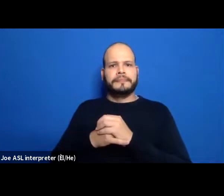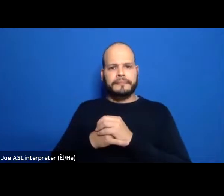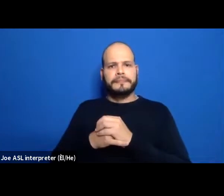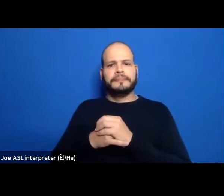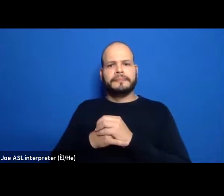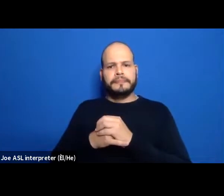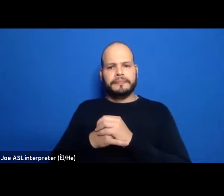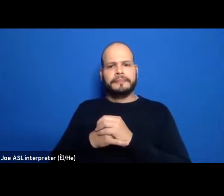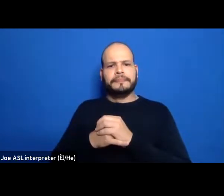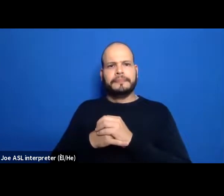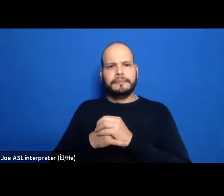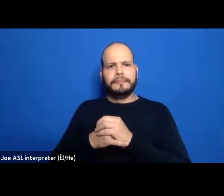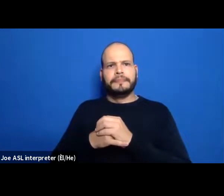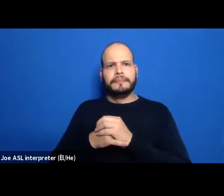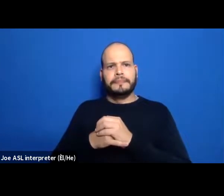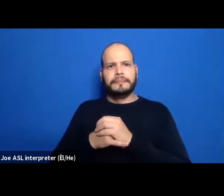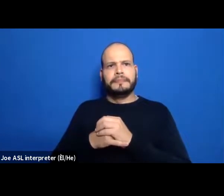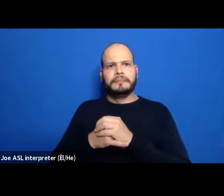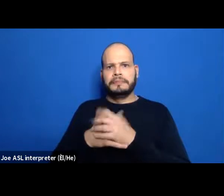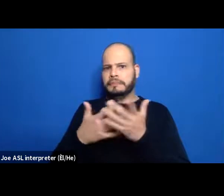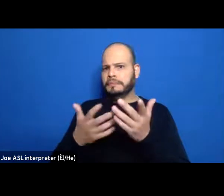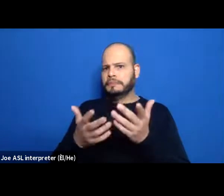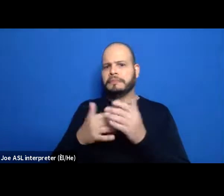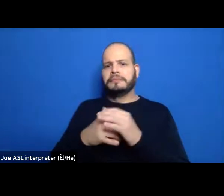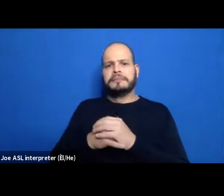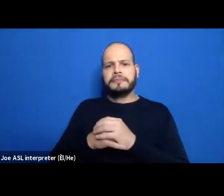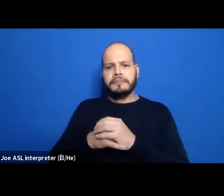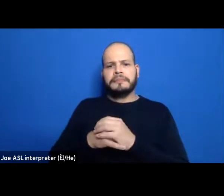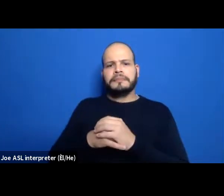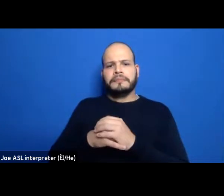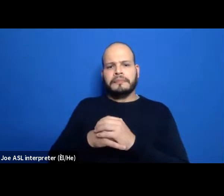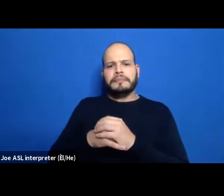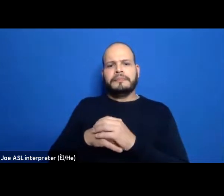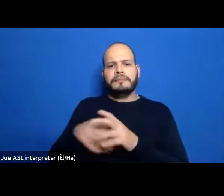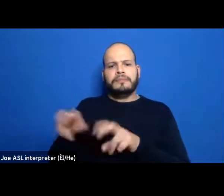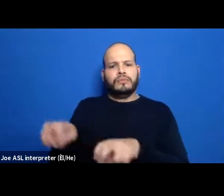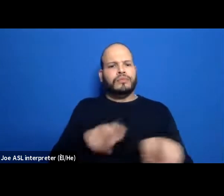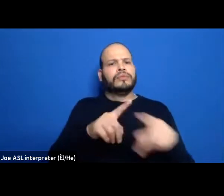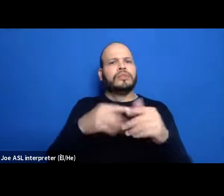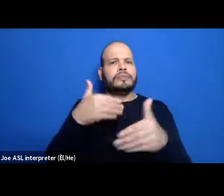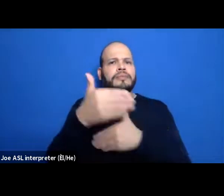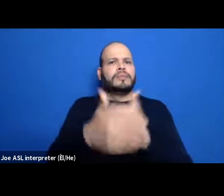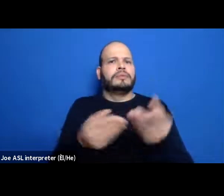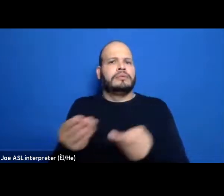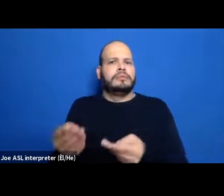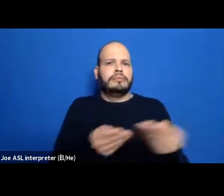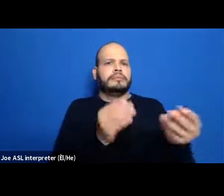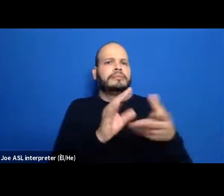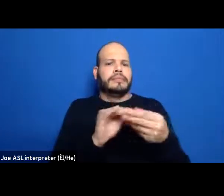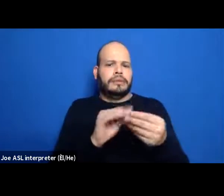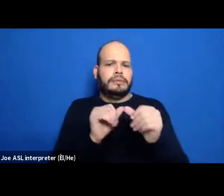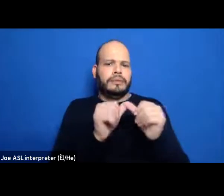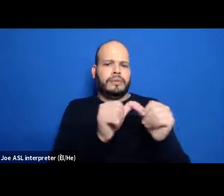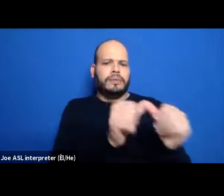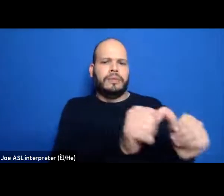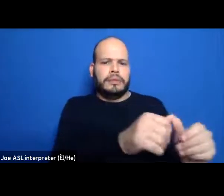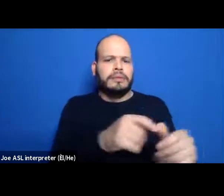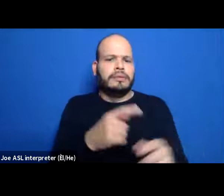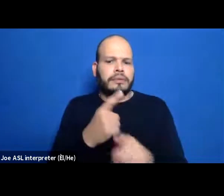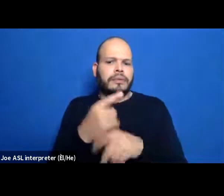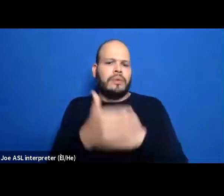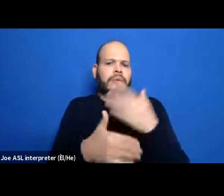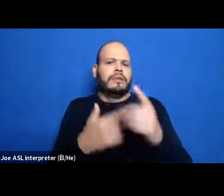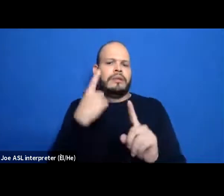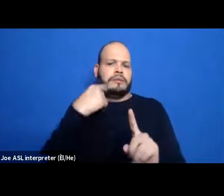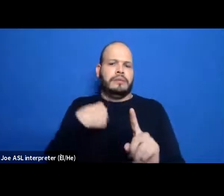irony when we say Black Lives Matter, but then we don't make space to grieve those that have been lost, right? And so for me, something that